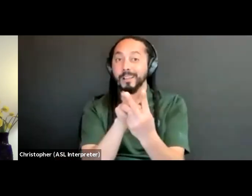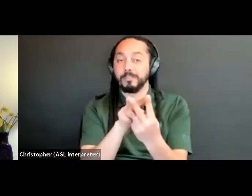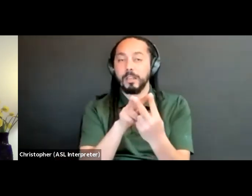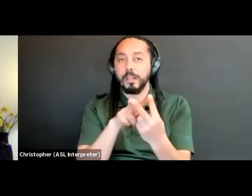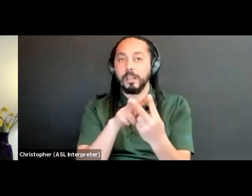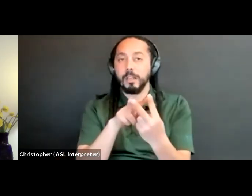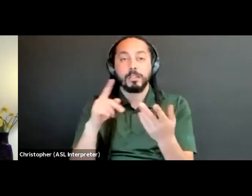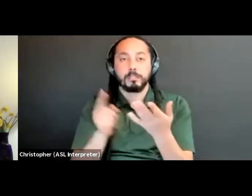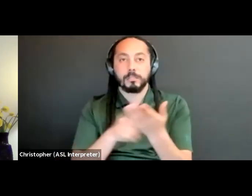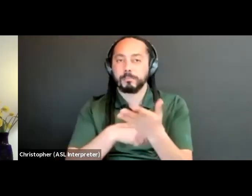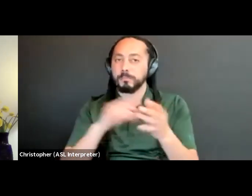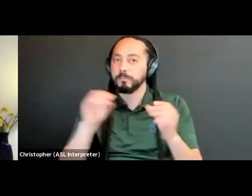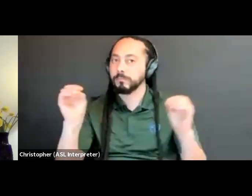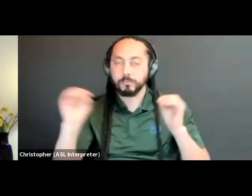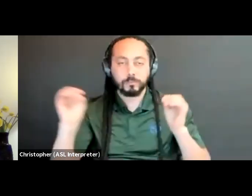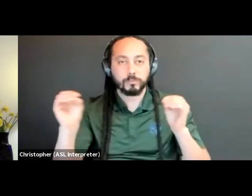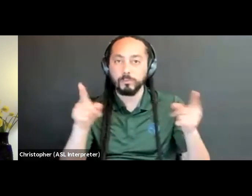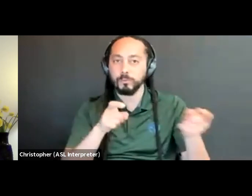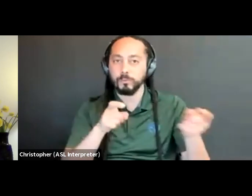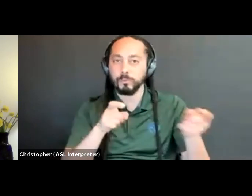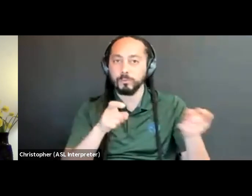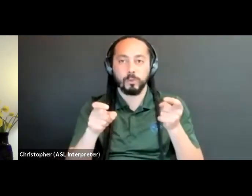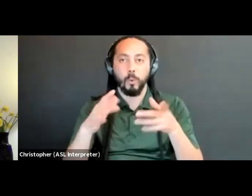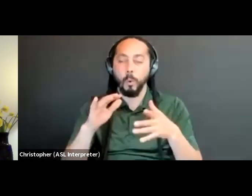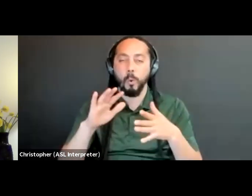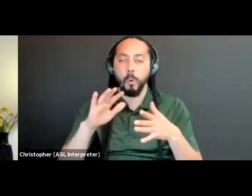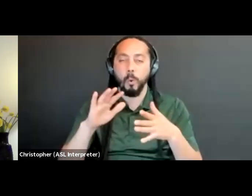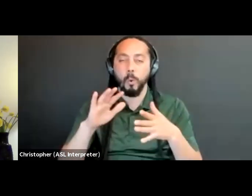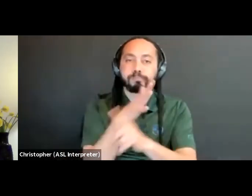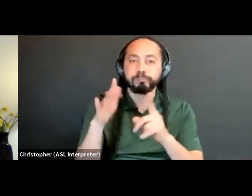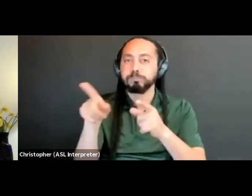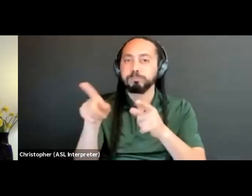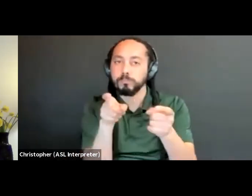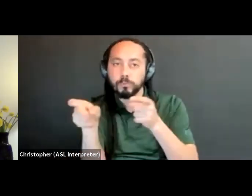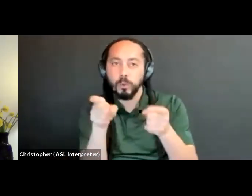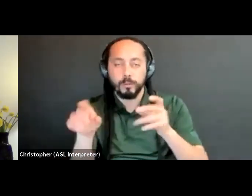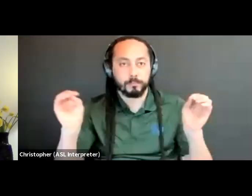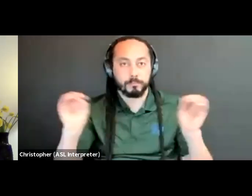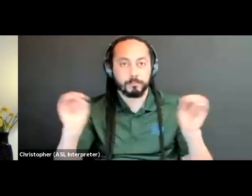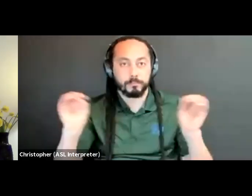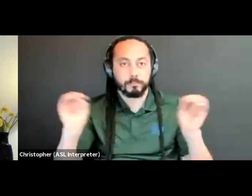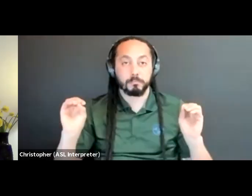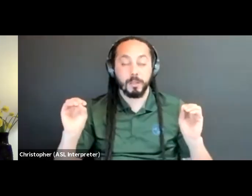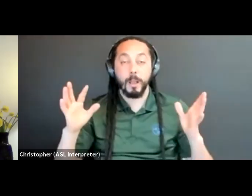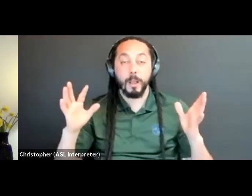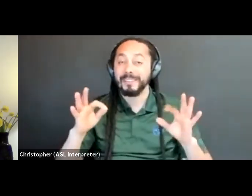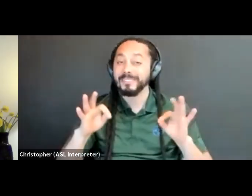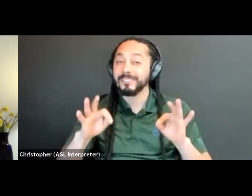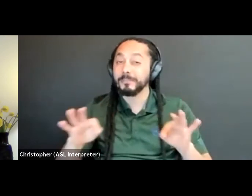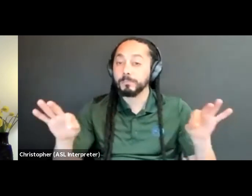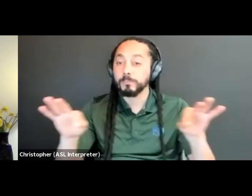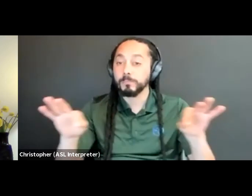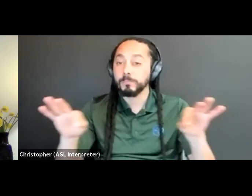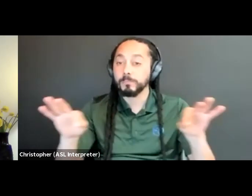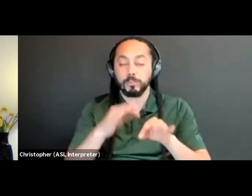and control, coercive control going on. But what's important to know is that it's common that we